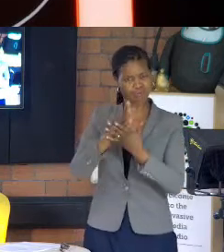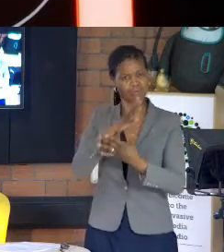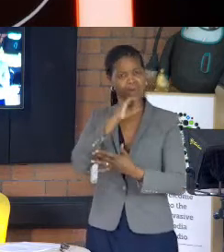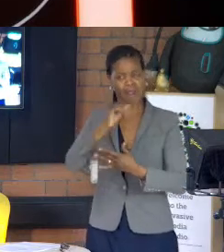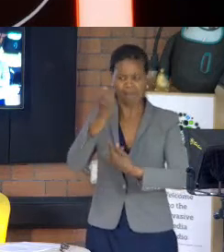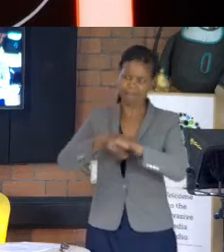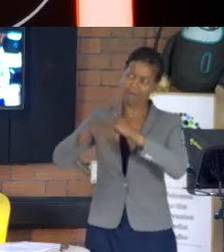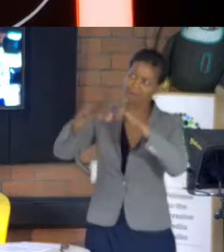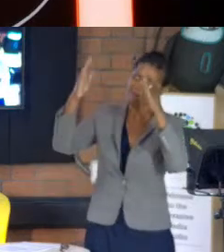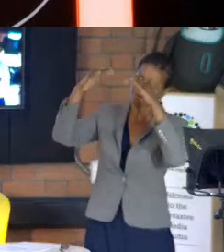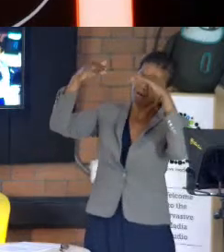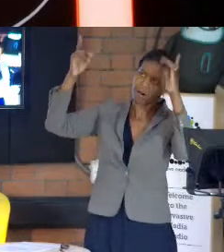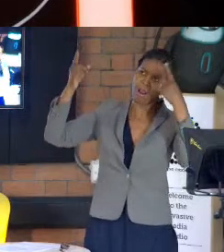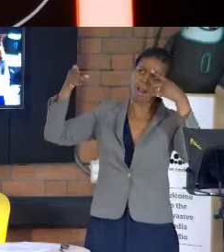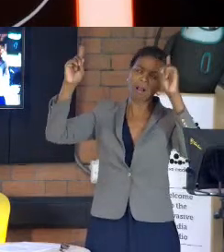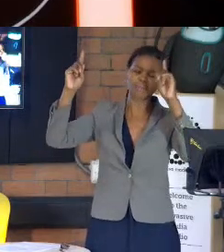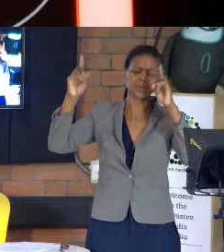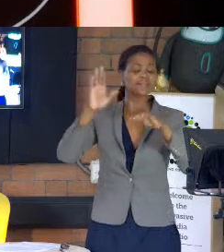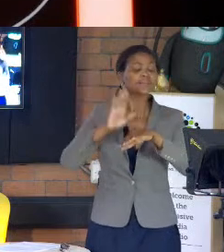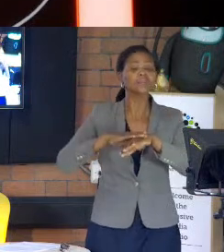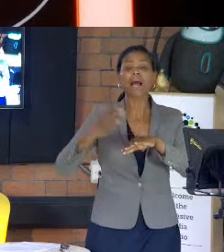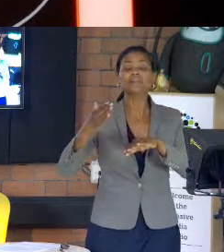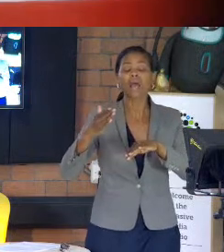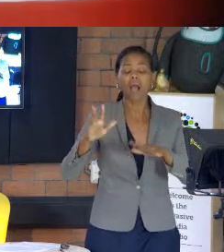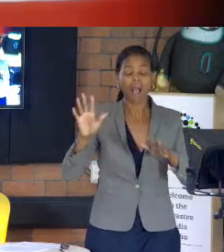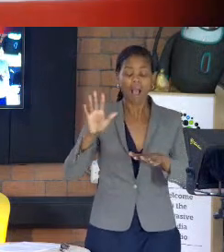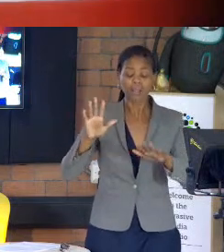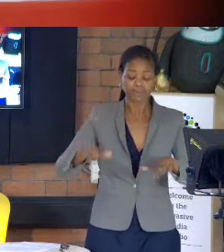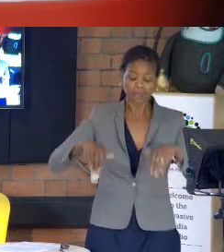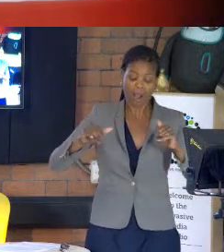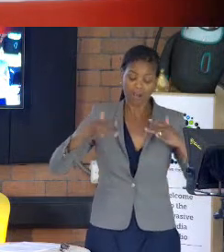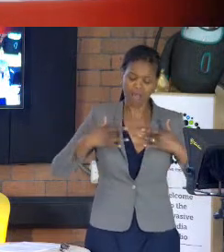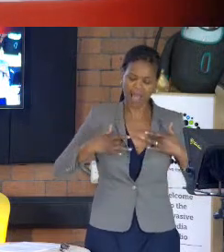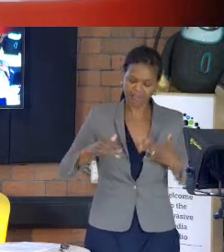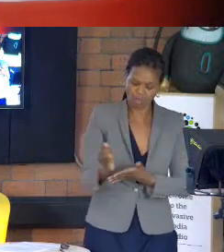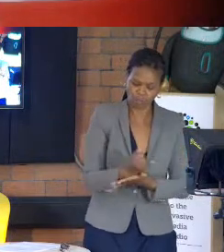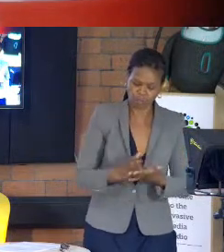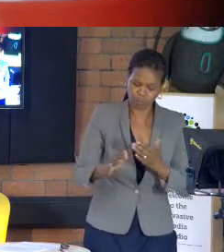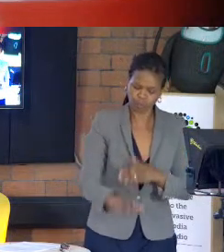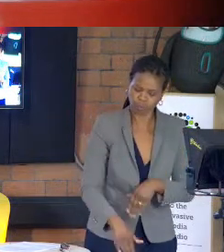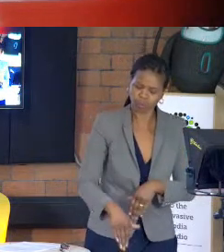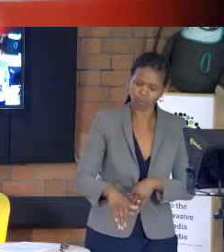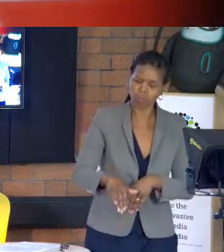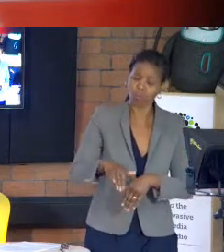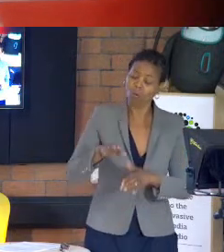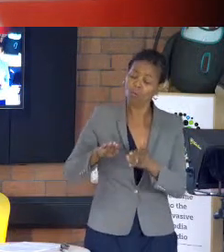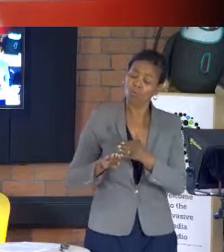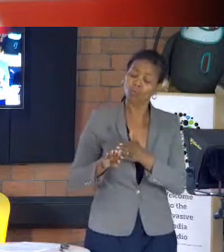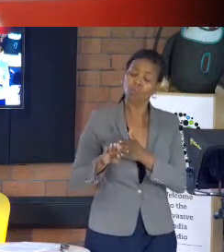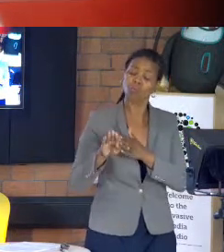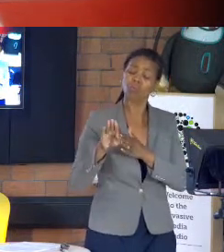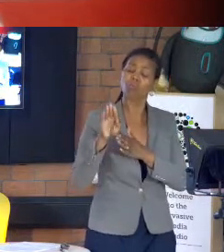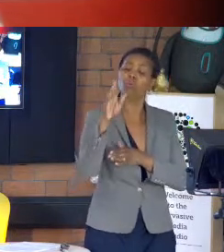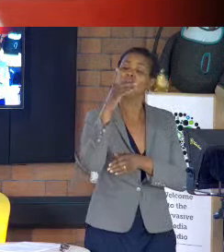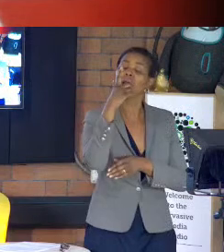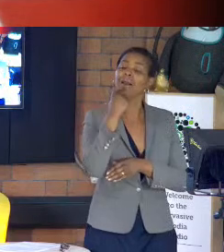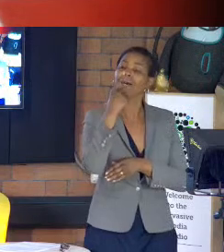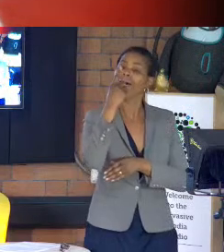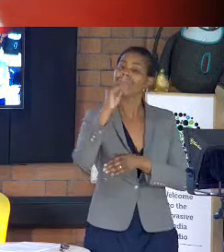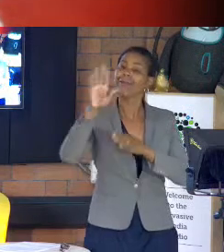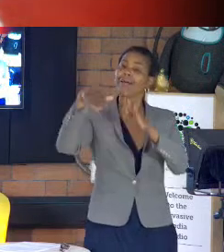start, you never know where it will end. And that is the message from these